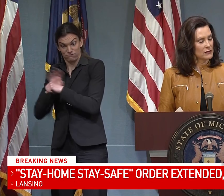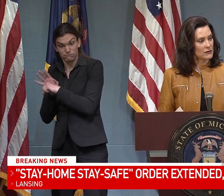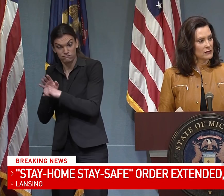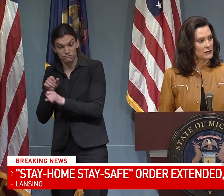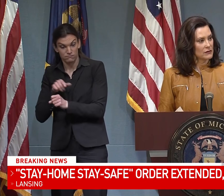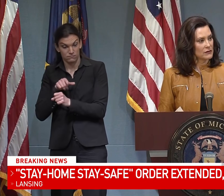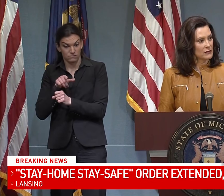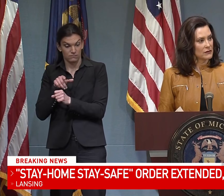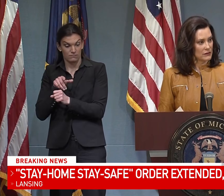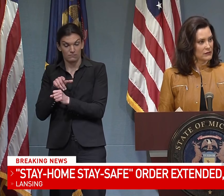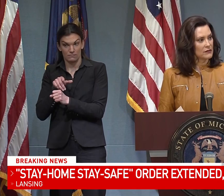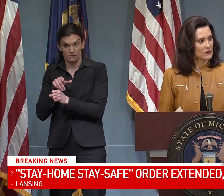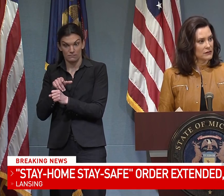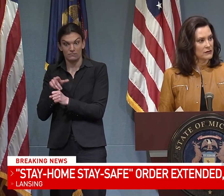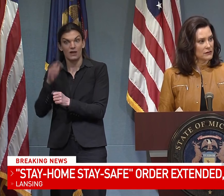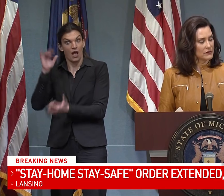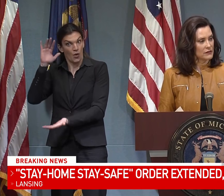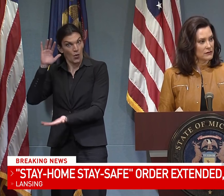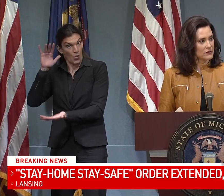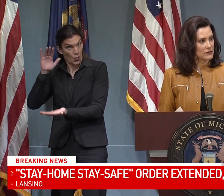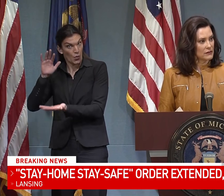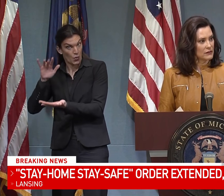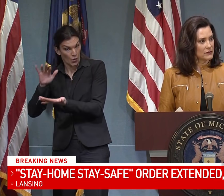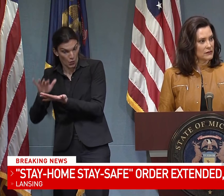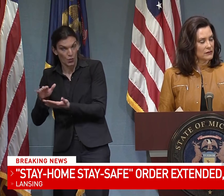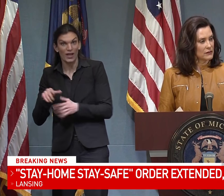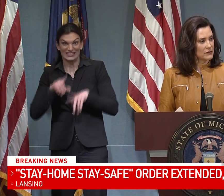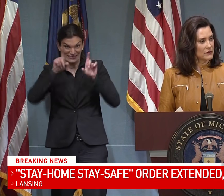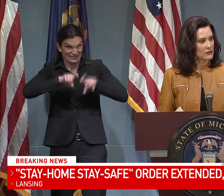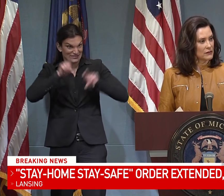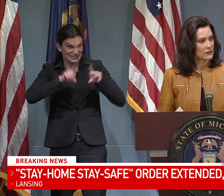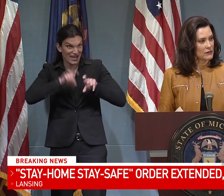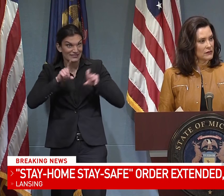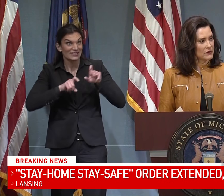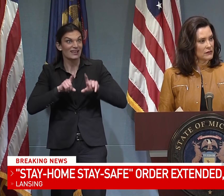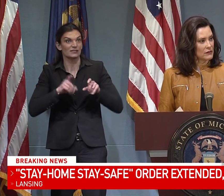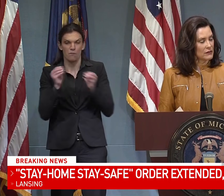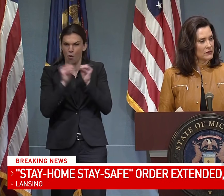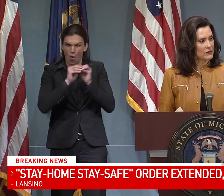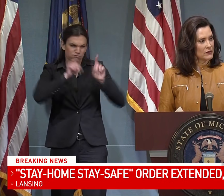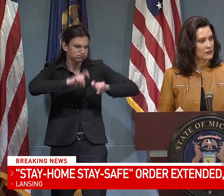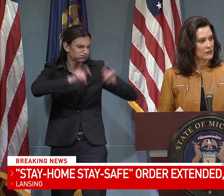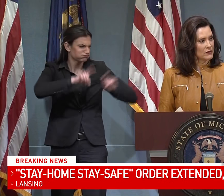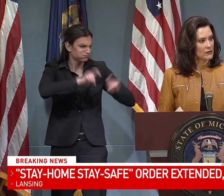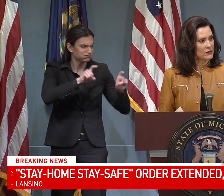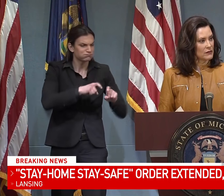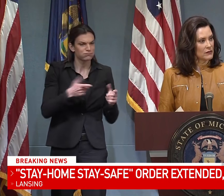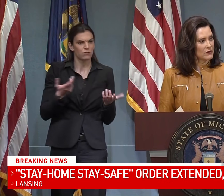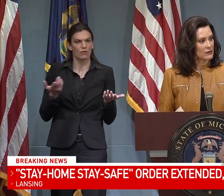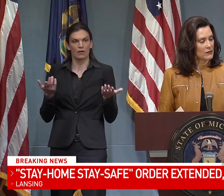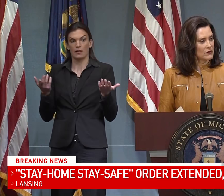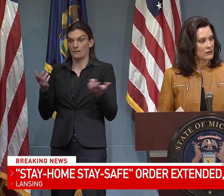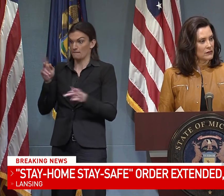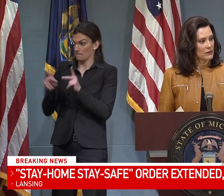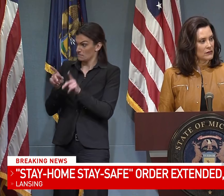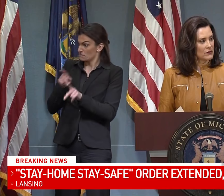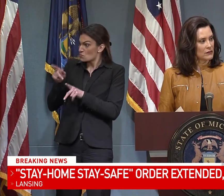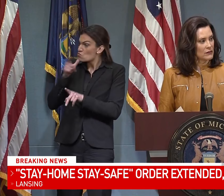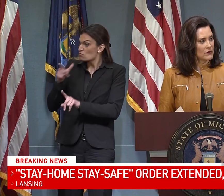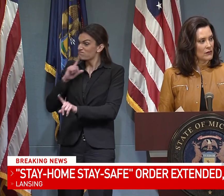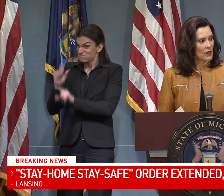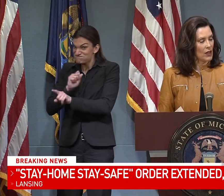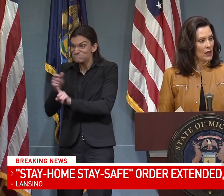is going up. That might seem like an improvement, but how is that an apples-to-apples comparison to what we've seen previously?